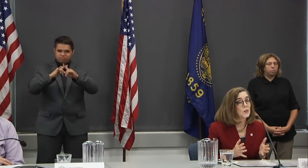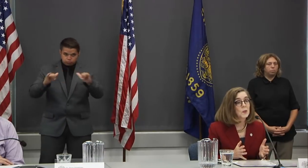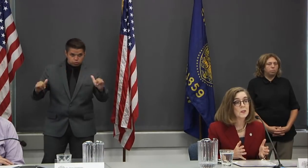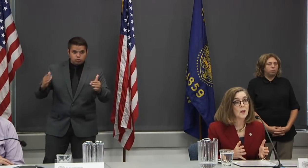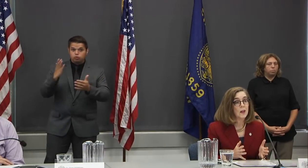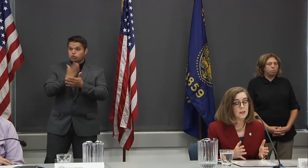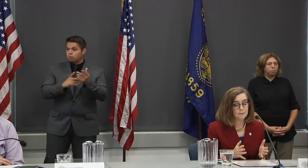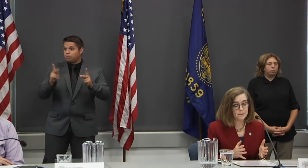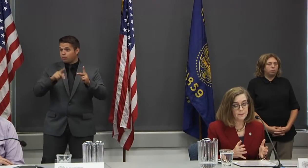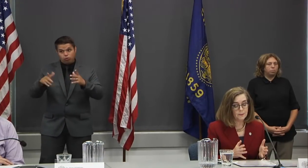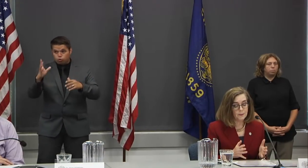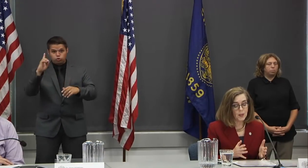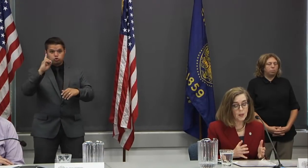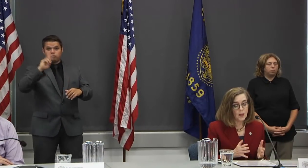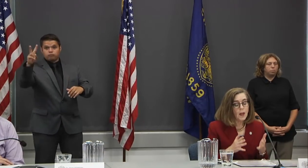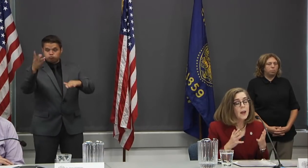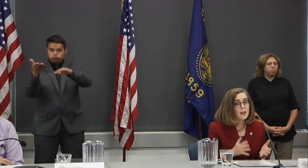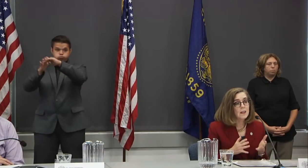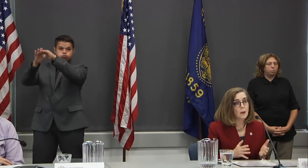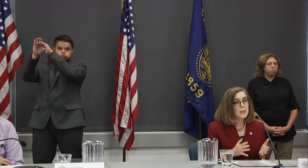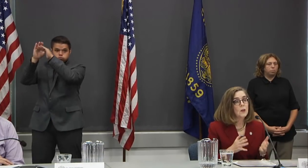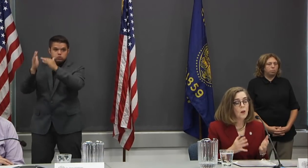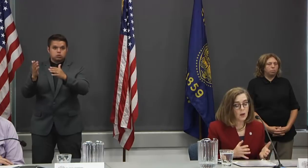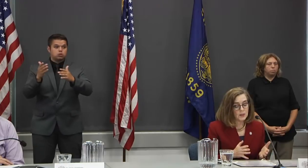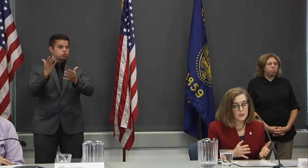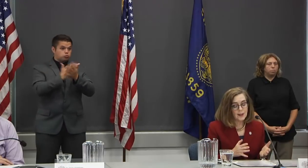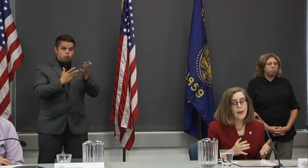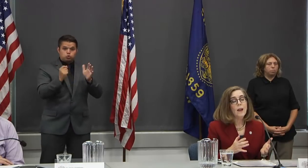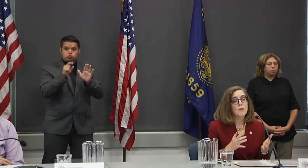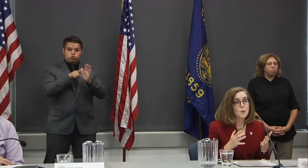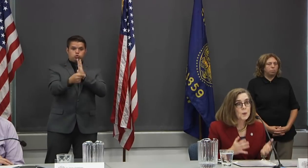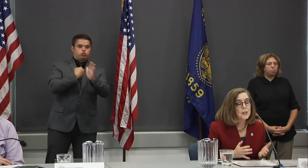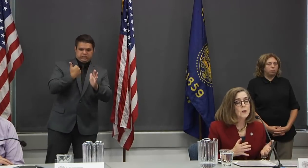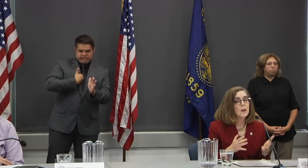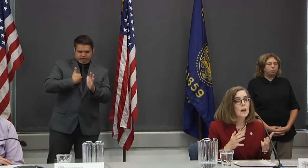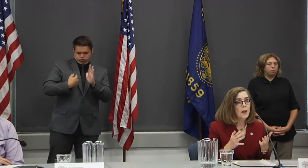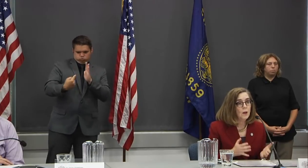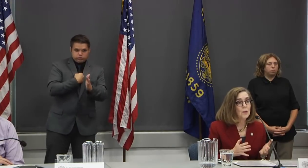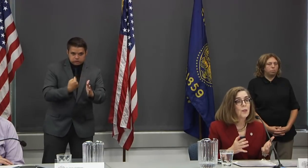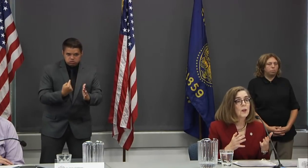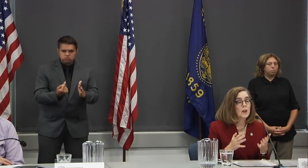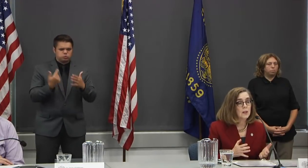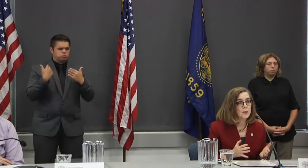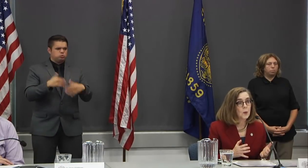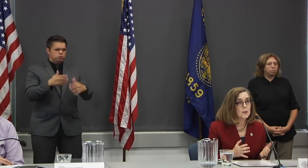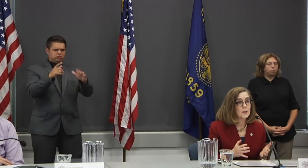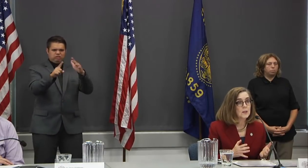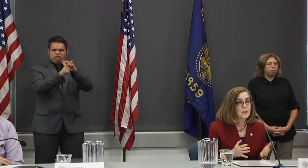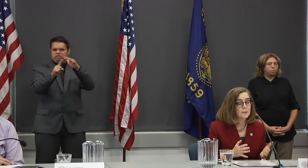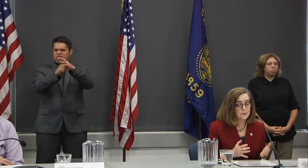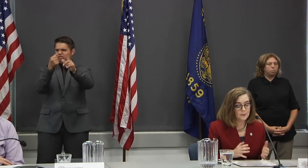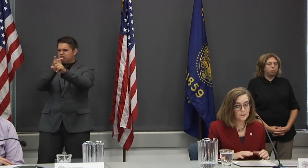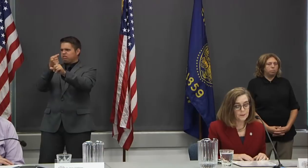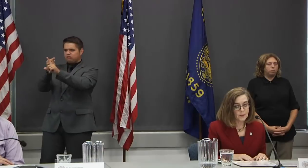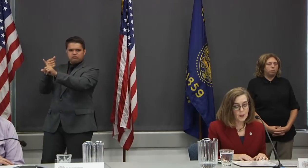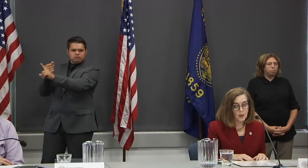or suicide. Economic costs have real health